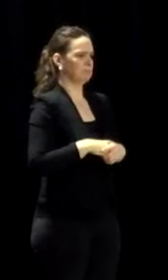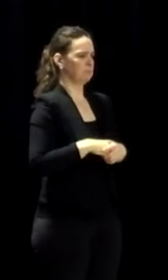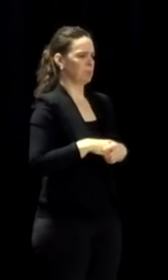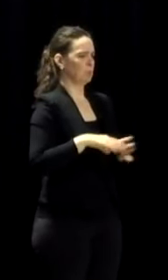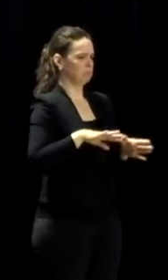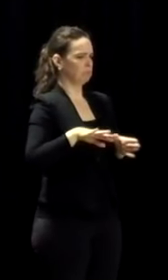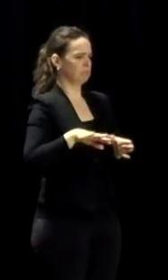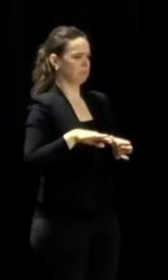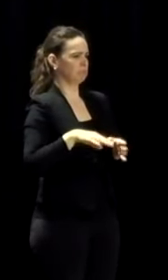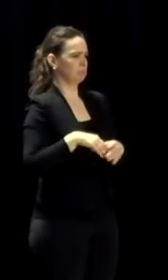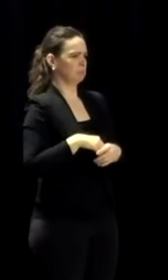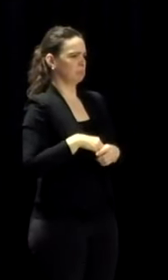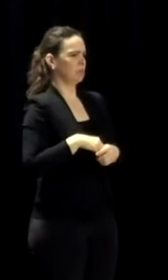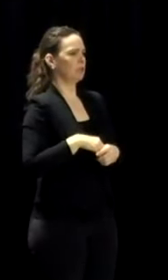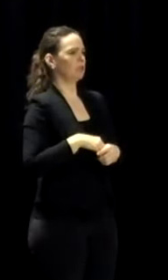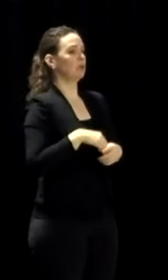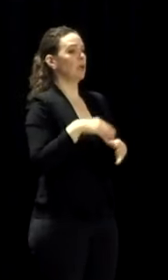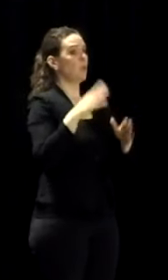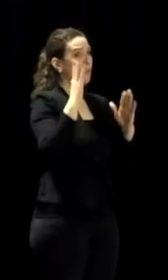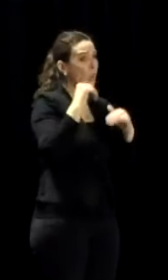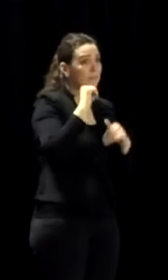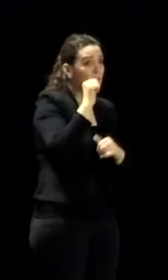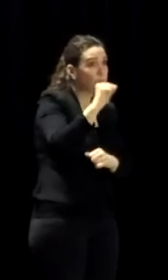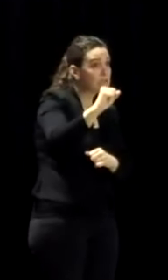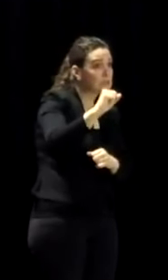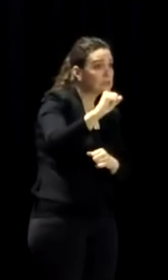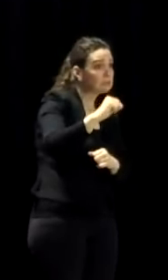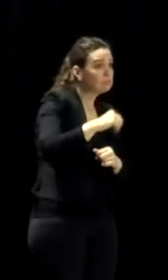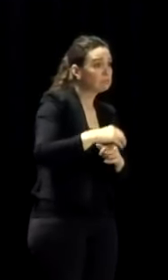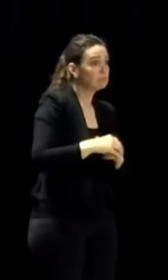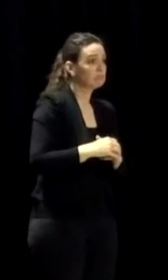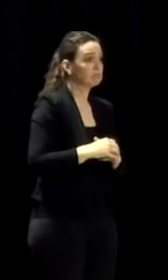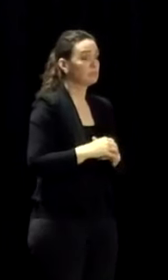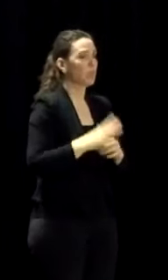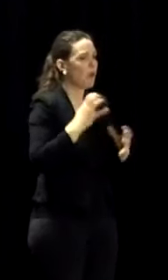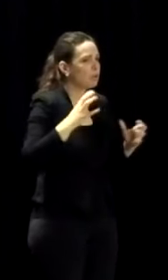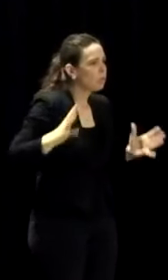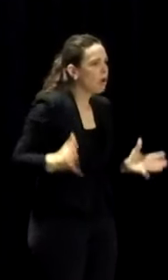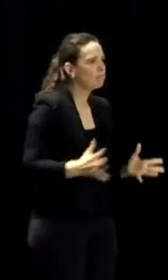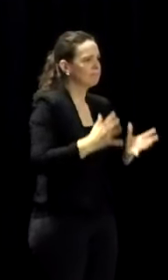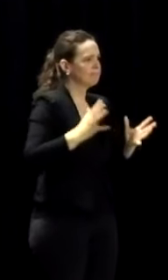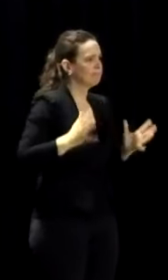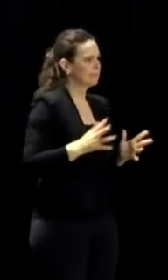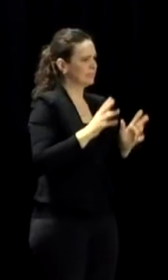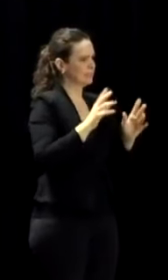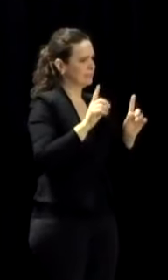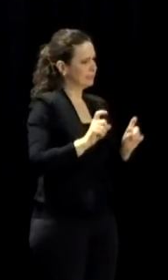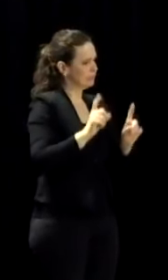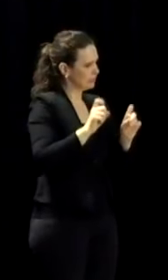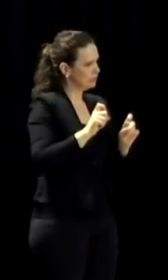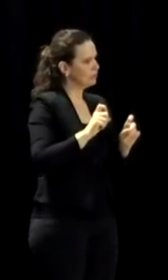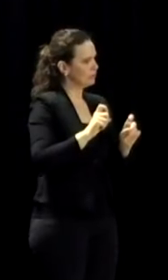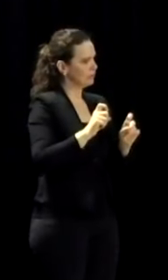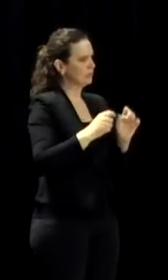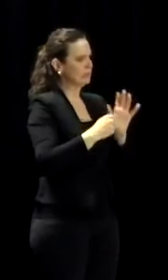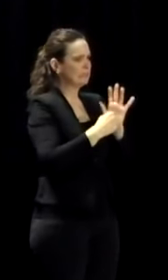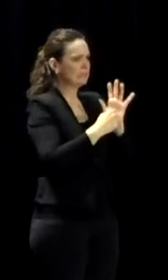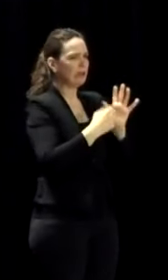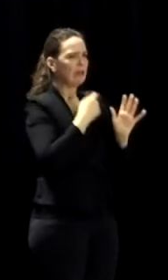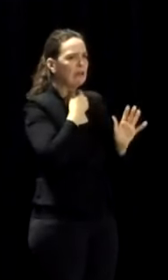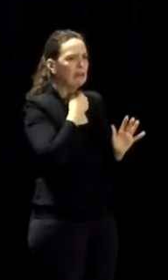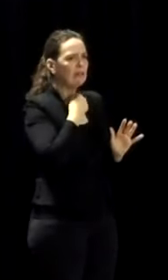because we worked very hard to keep our community testing every day, and we have the ability to do the